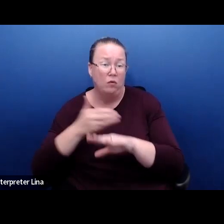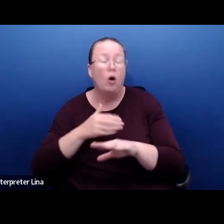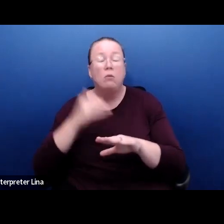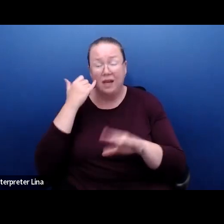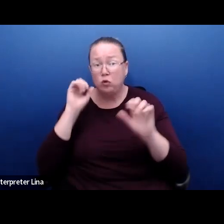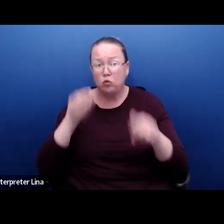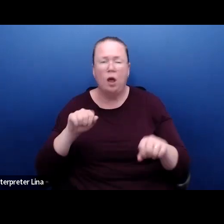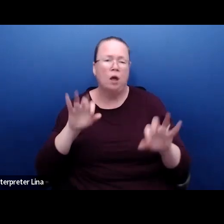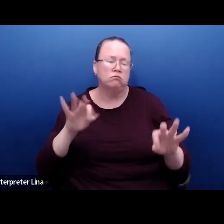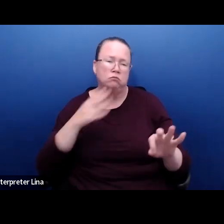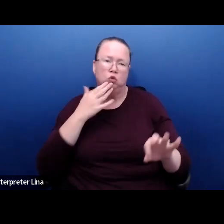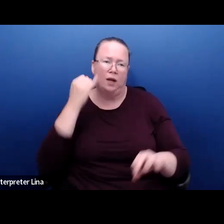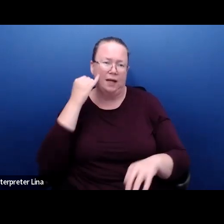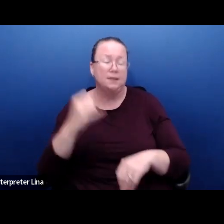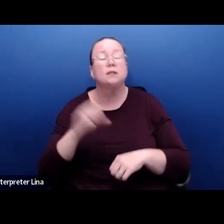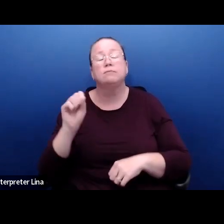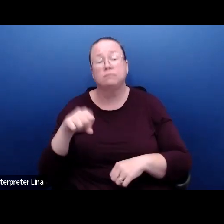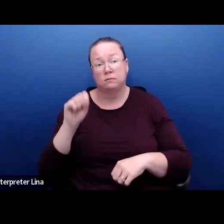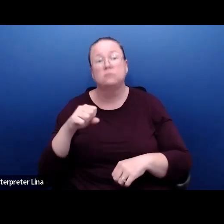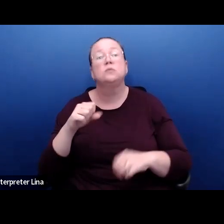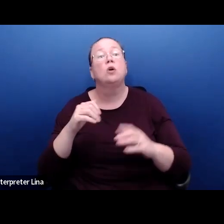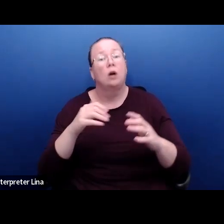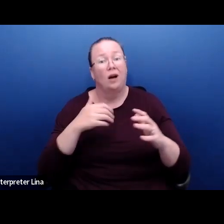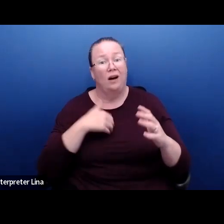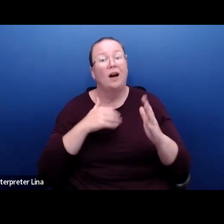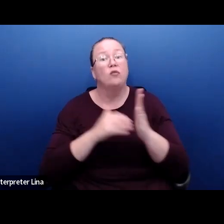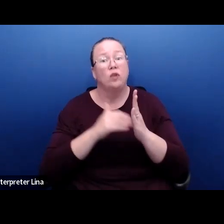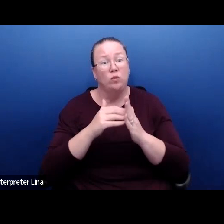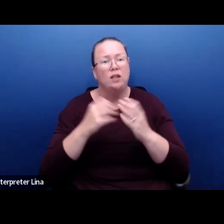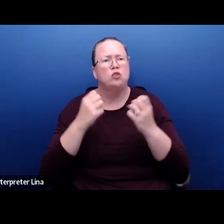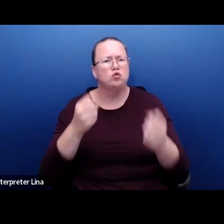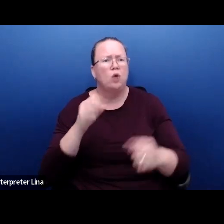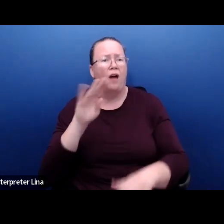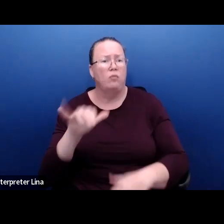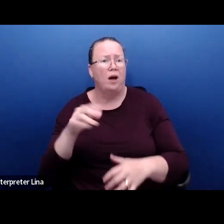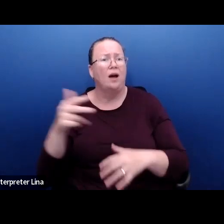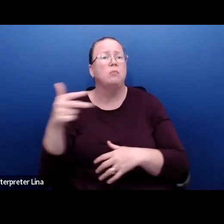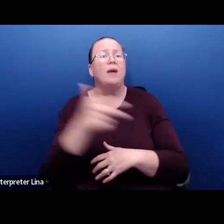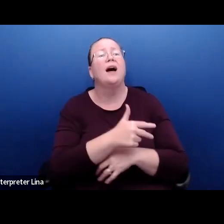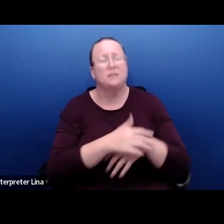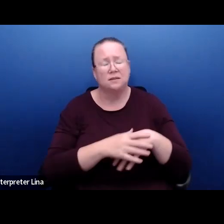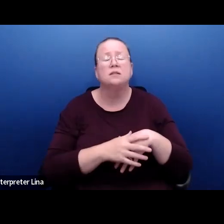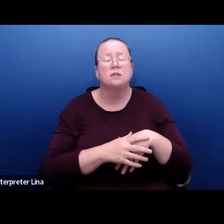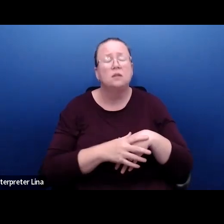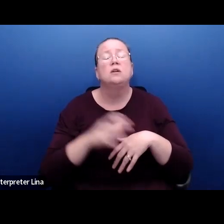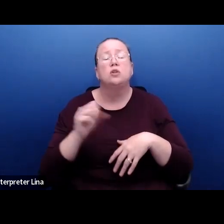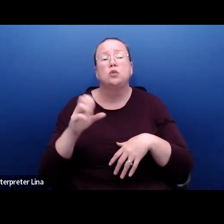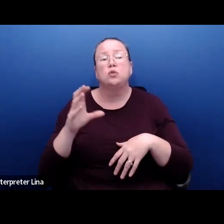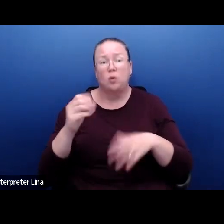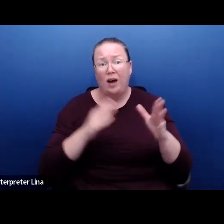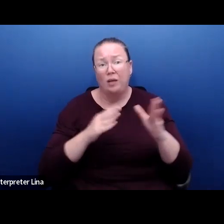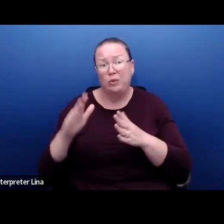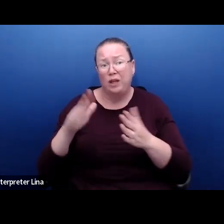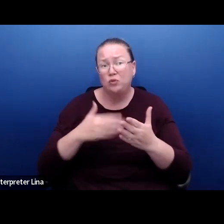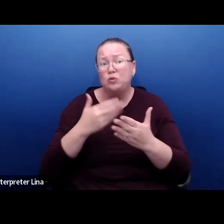idea. Yes, I also frequently do a drive-by path of kind of like, so I plan to get